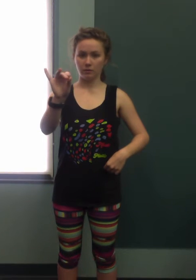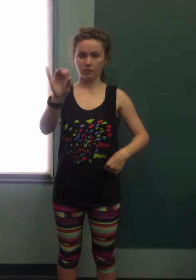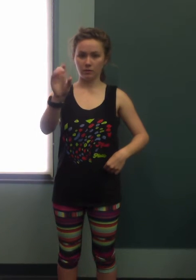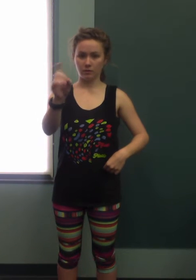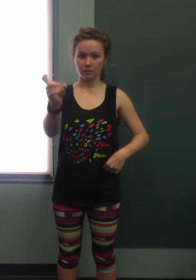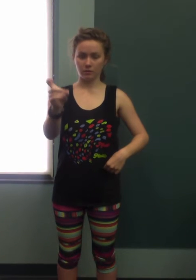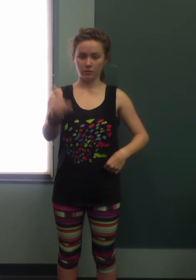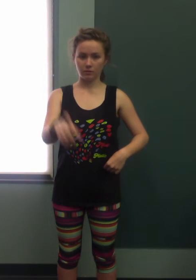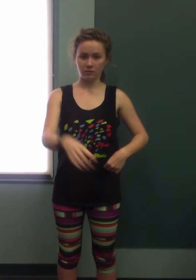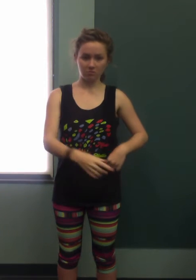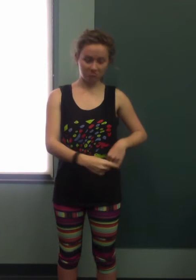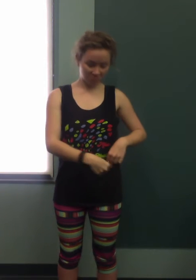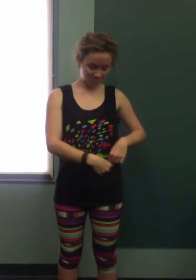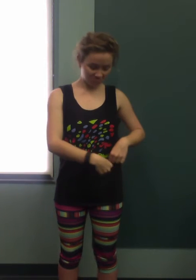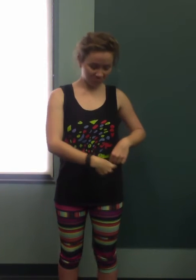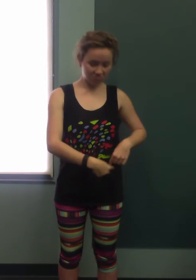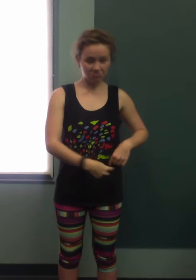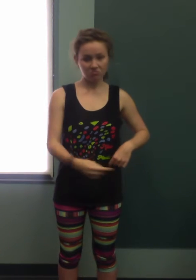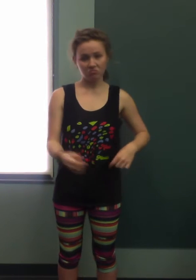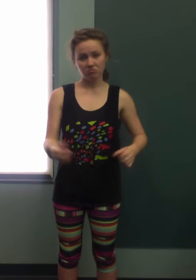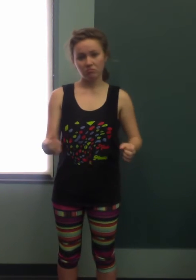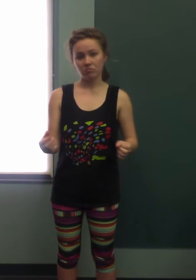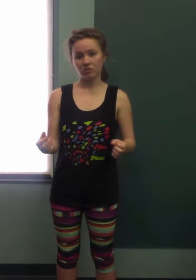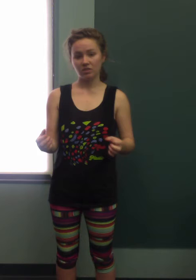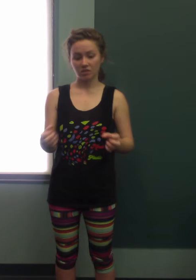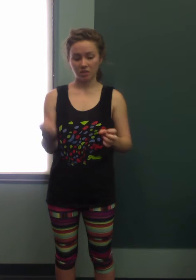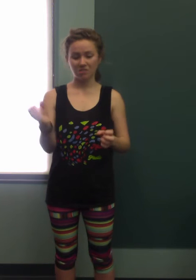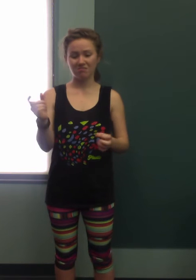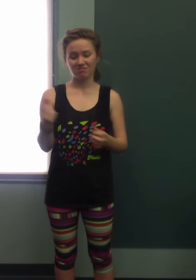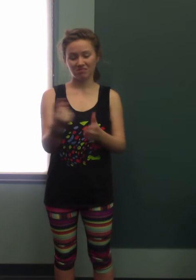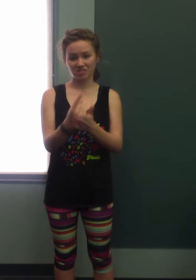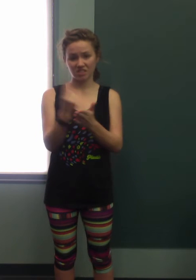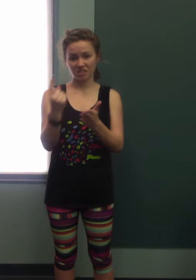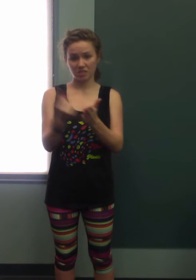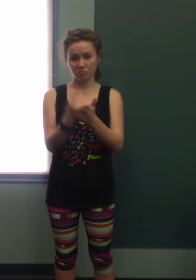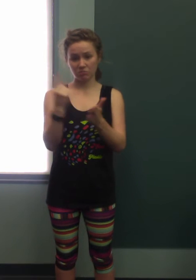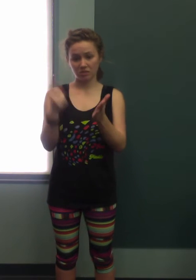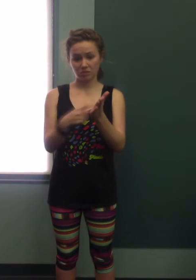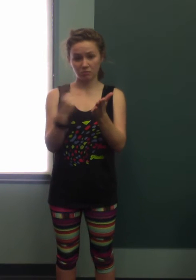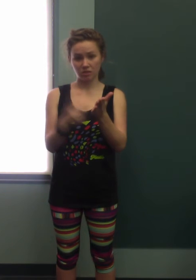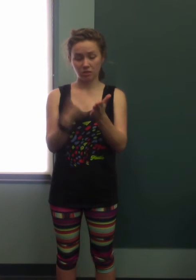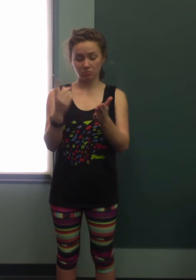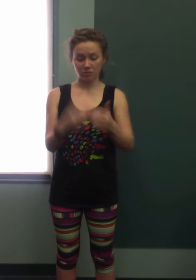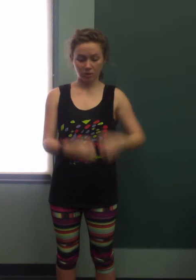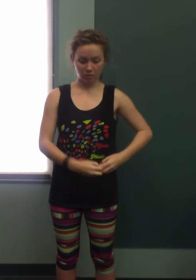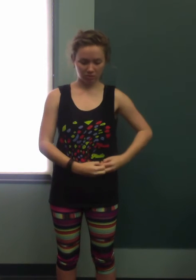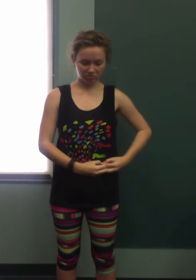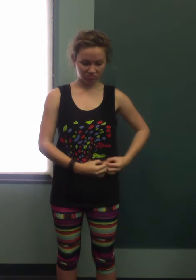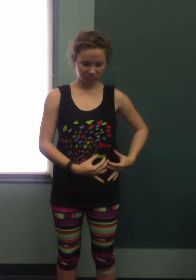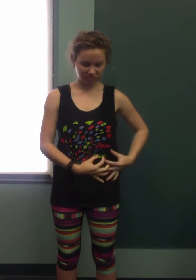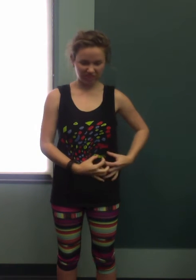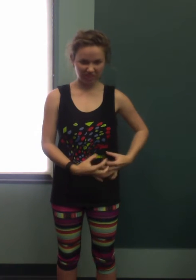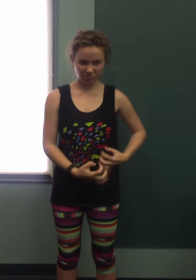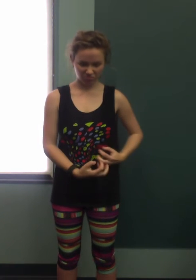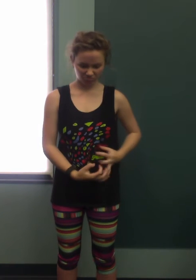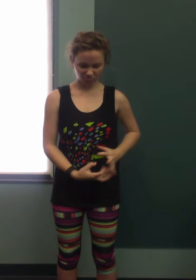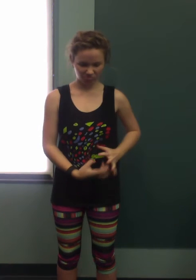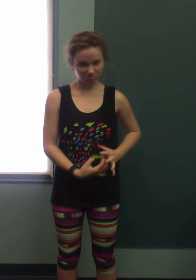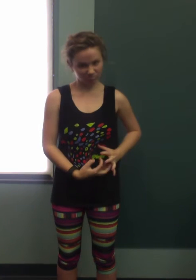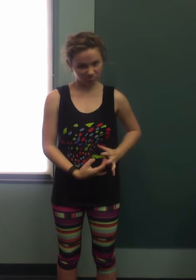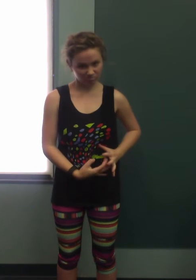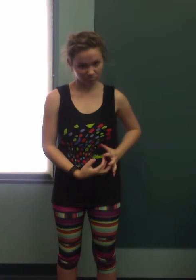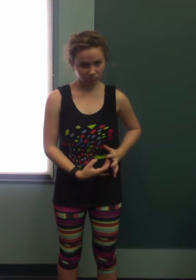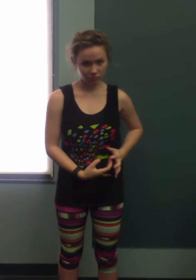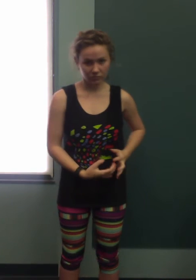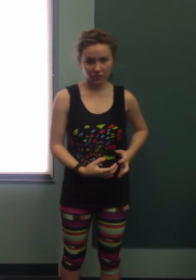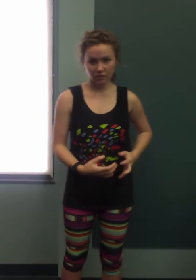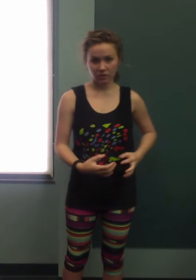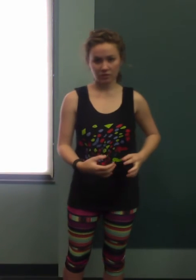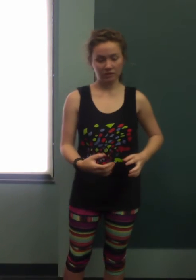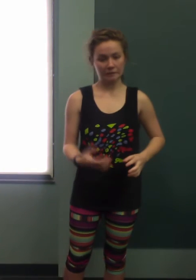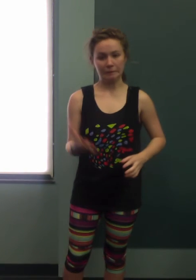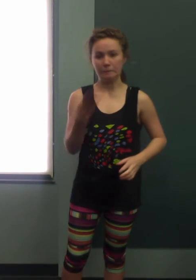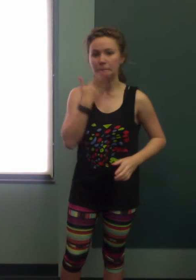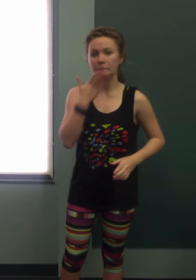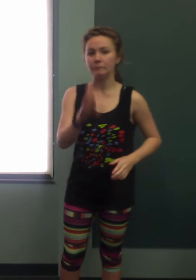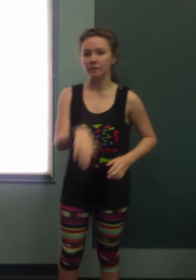bacteria in it. Sometimes it becomes inflamed, and that's a big deal because if we release those bacteria into our body, we're in trouble. It doesn't really